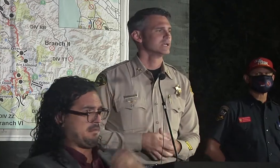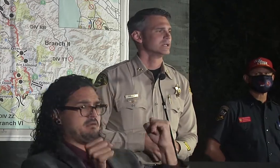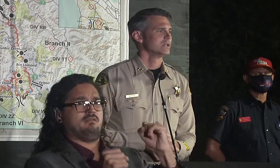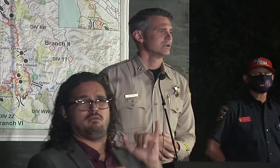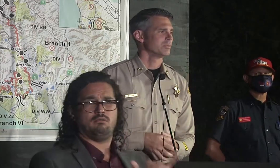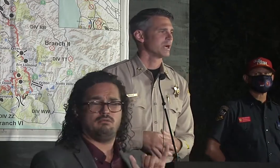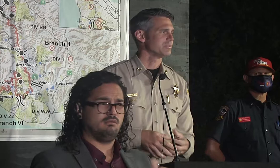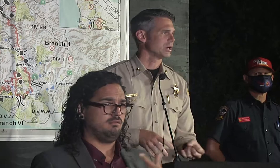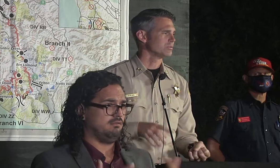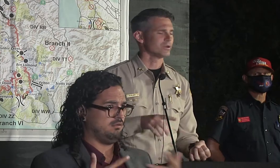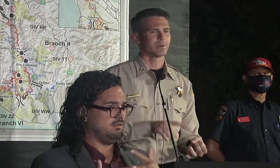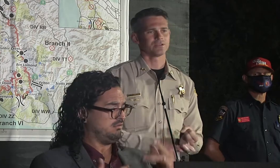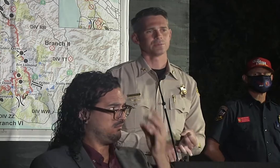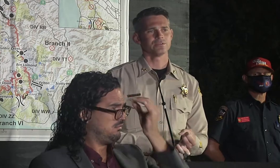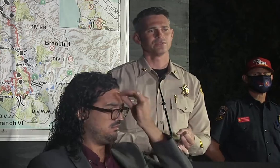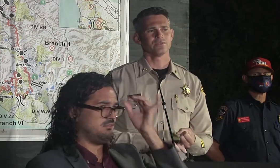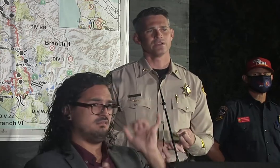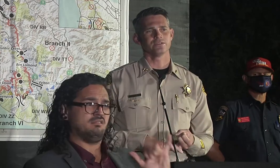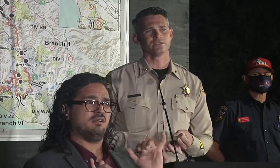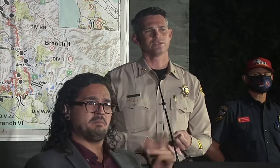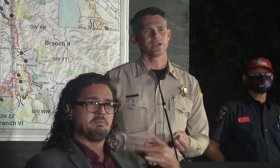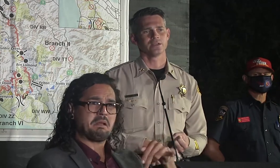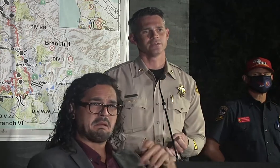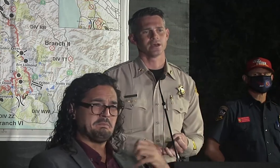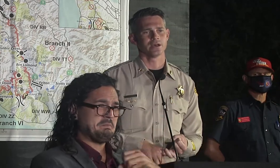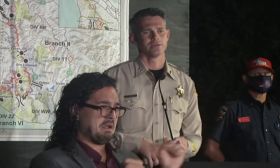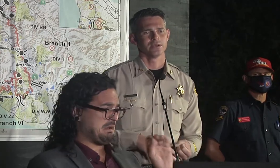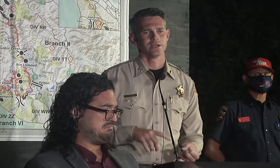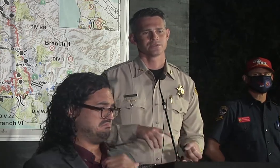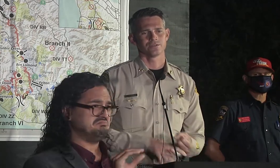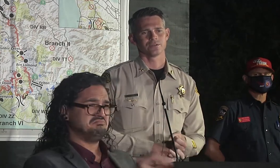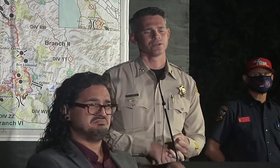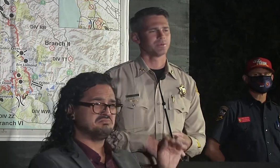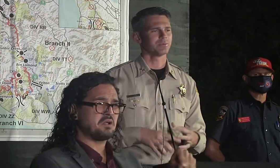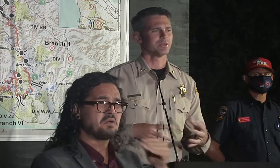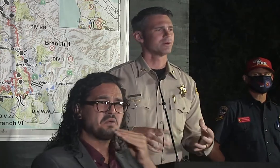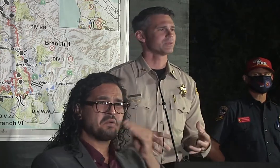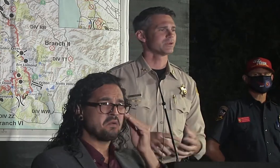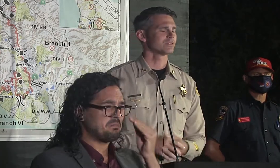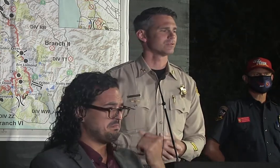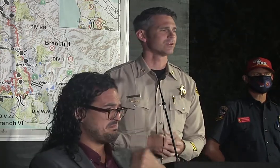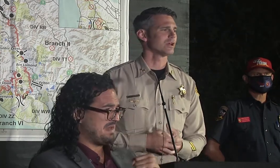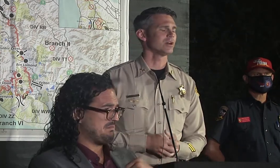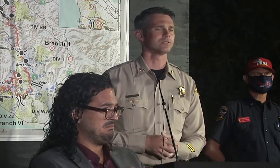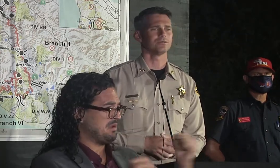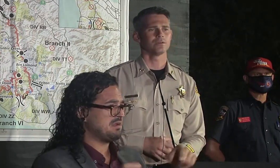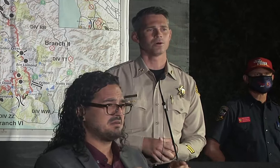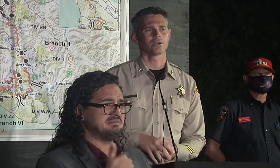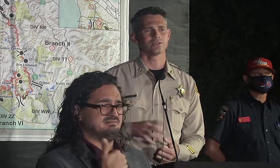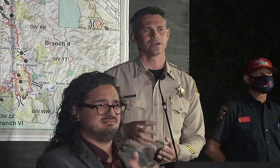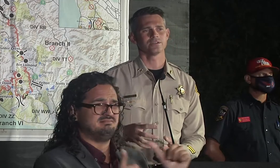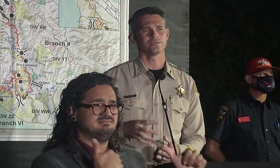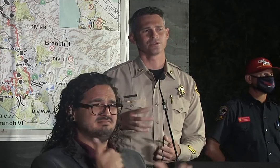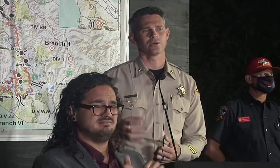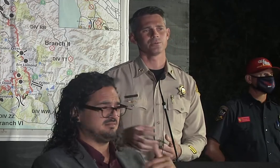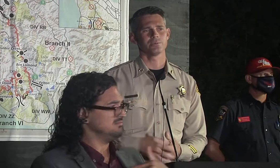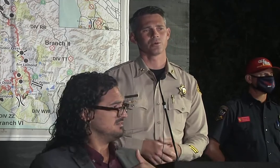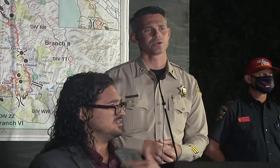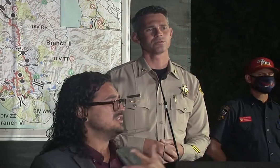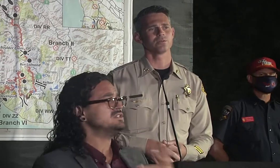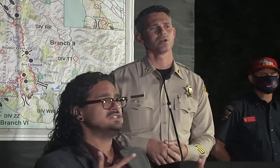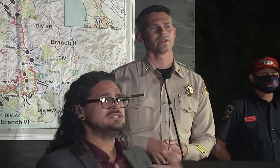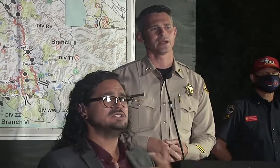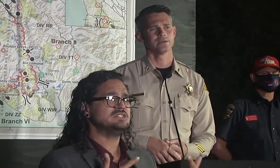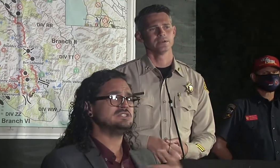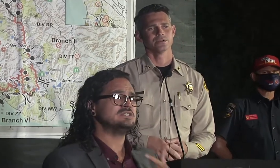about, you know, pipe bombs, you hear about explosive devices, and that's concerning the people who live up there. It's concerning to us. And so our detectives are going to be